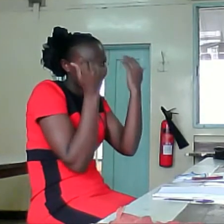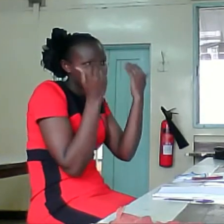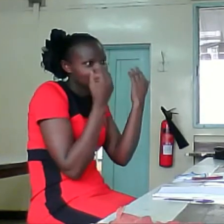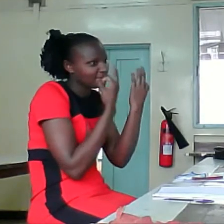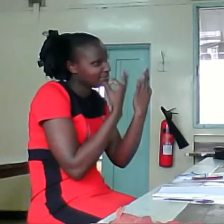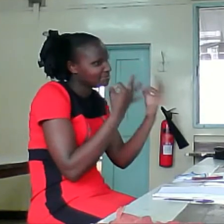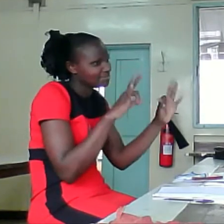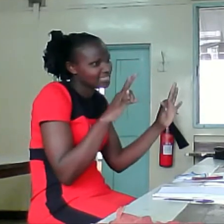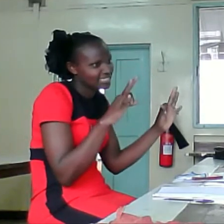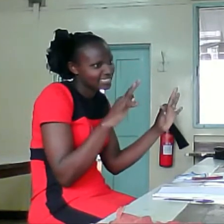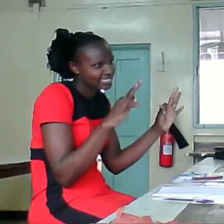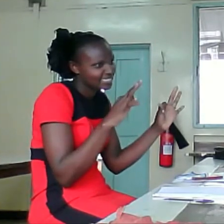Stress free.